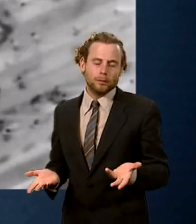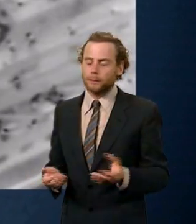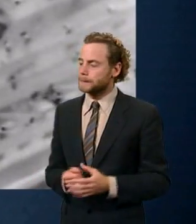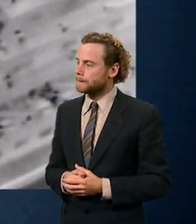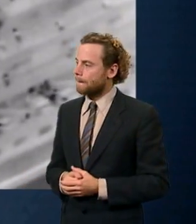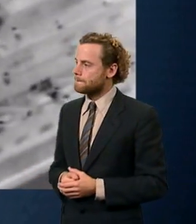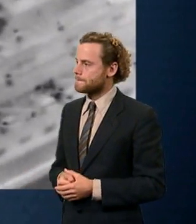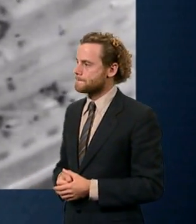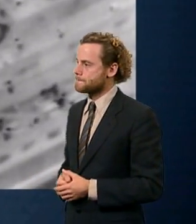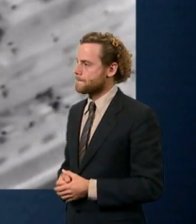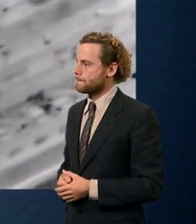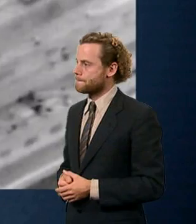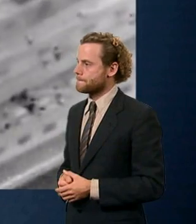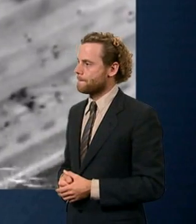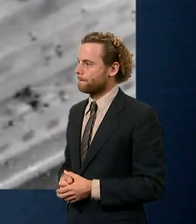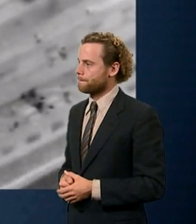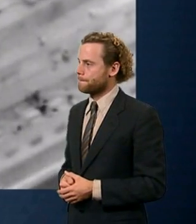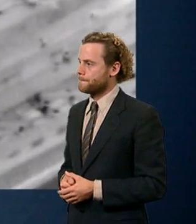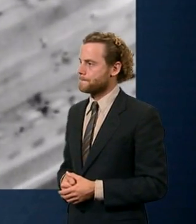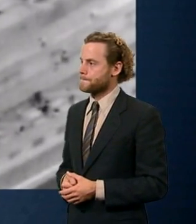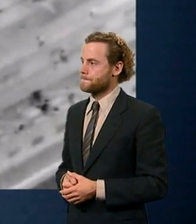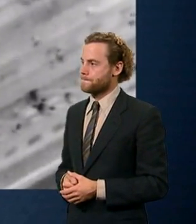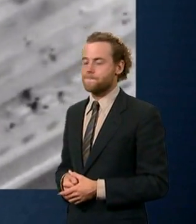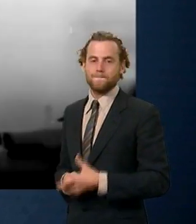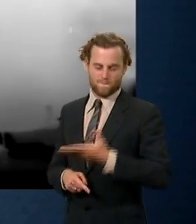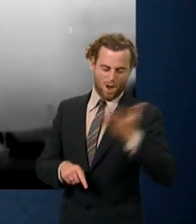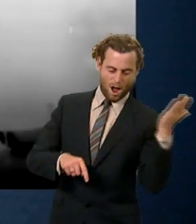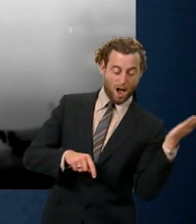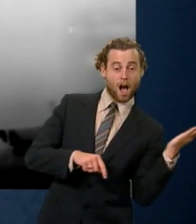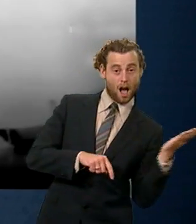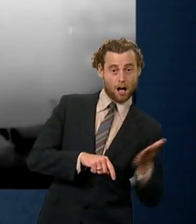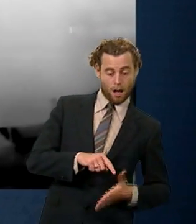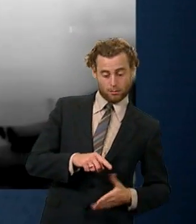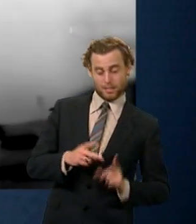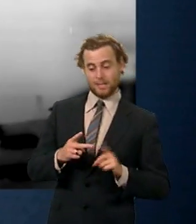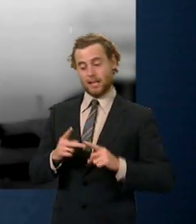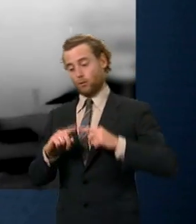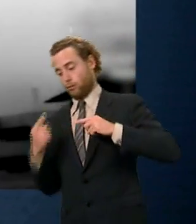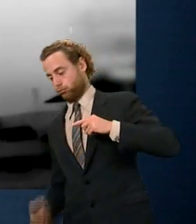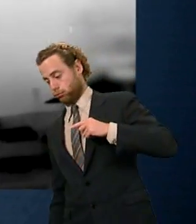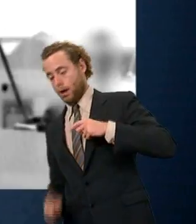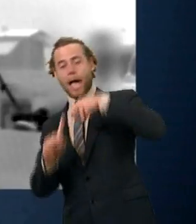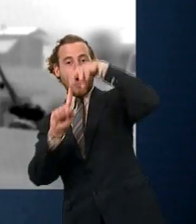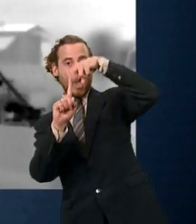dangerous. The commandos cut the first rope, abseiled out the other side of the helicopter.